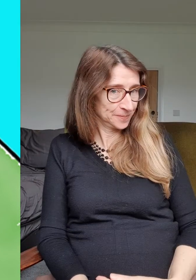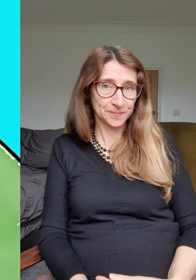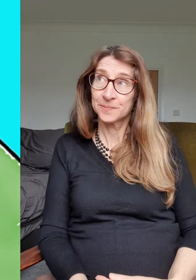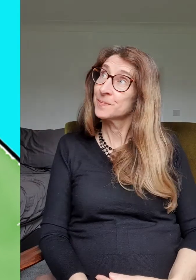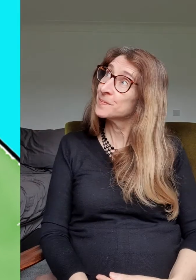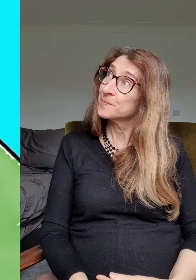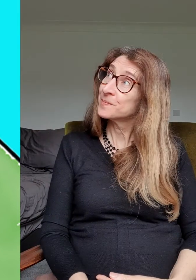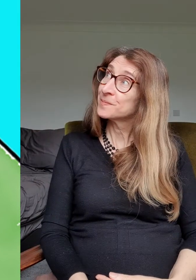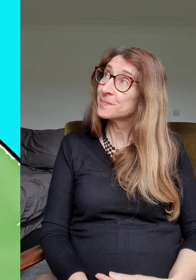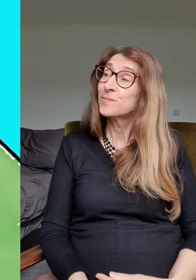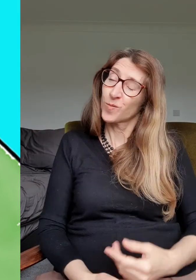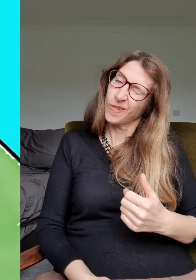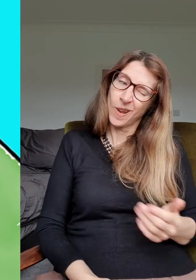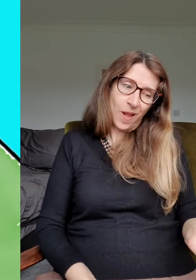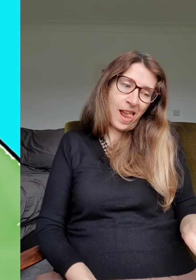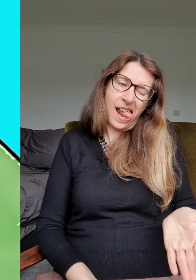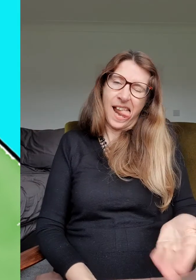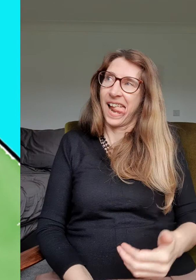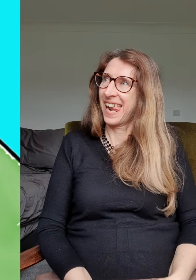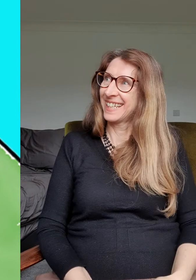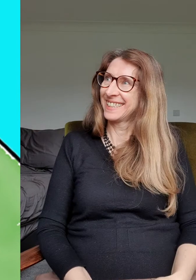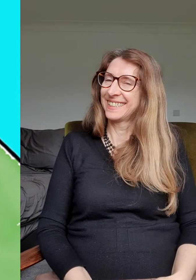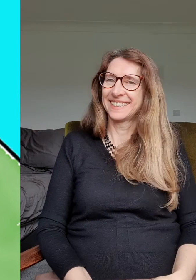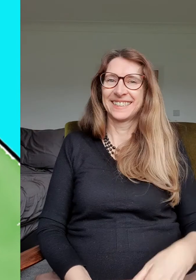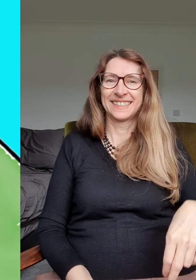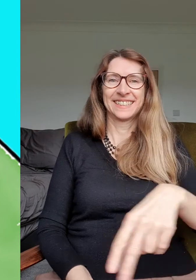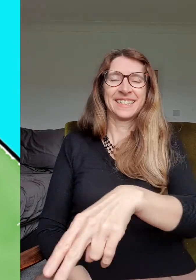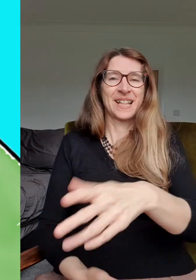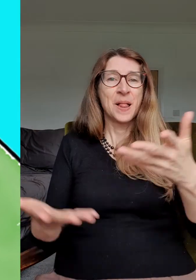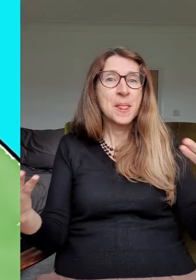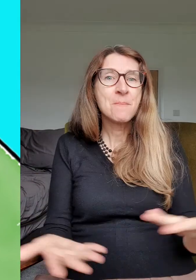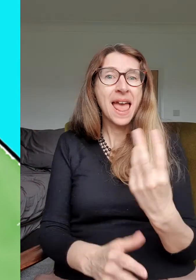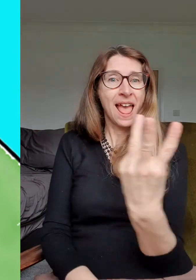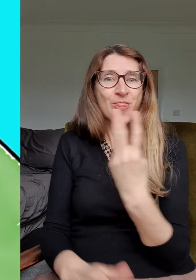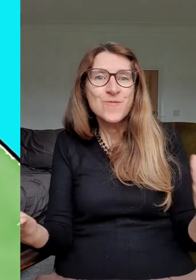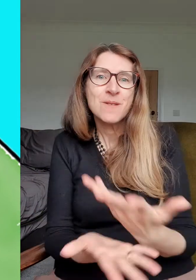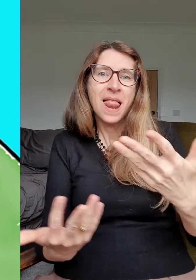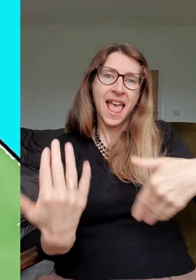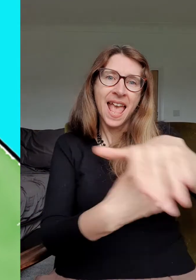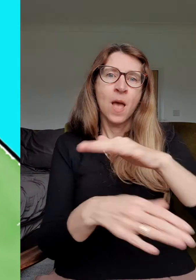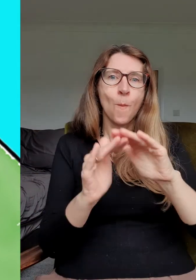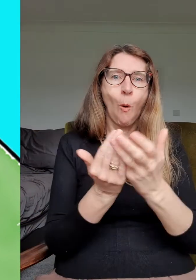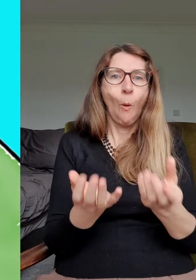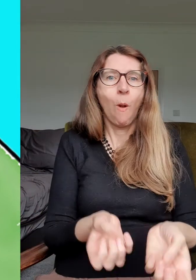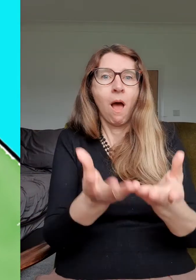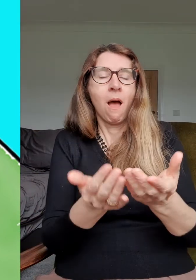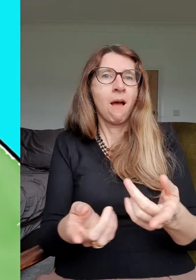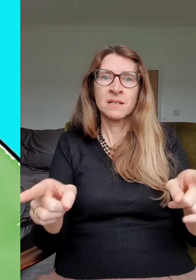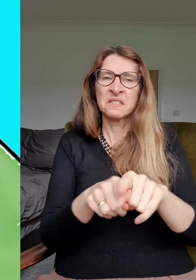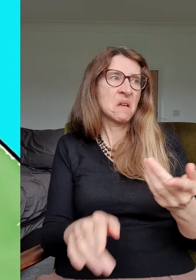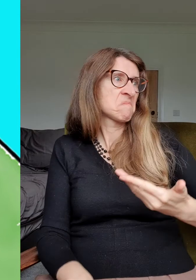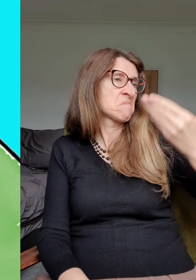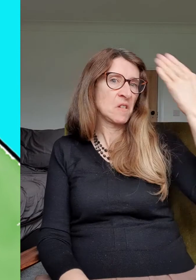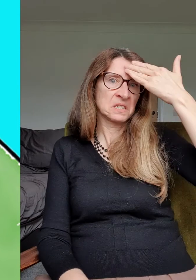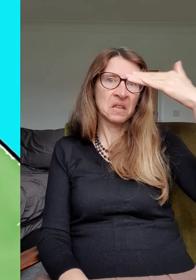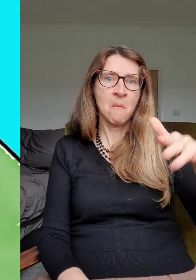Jojo looked at Grandpa, who winked at him. The pixie twins and Jojo played with a ball, and it was like it always was